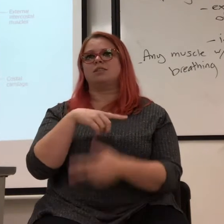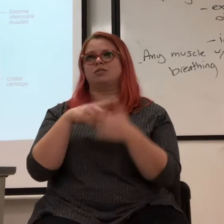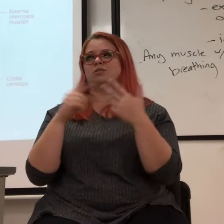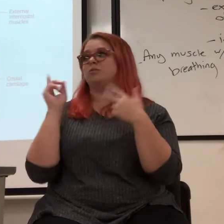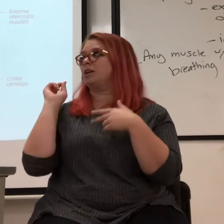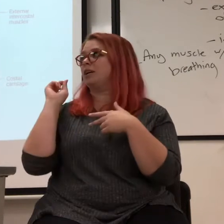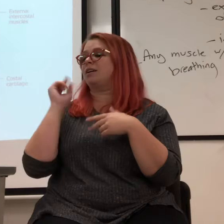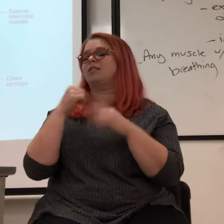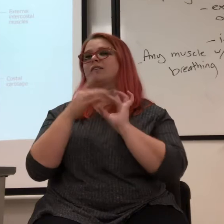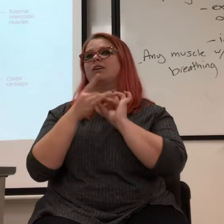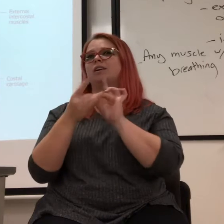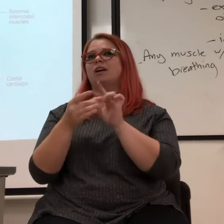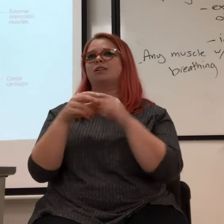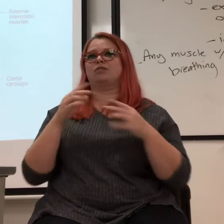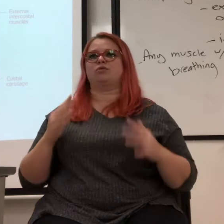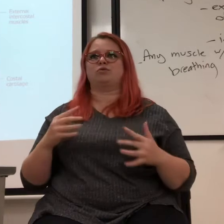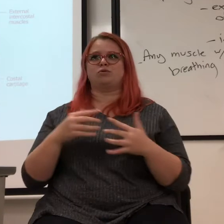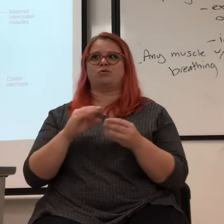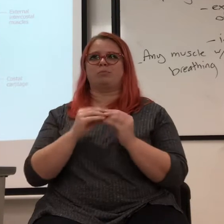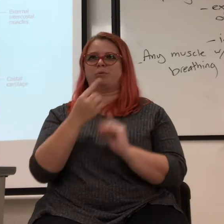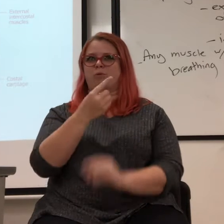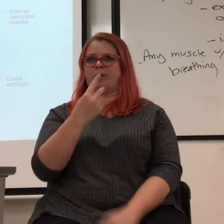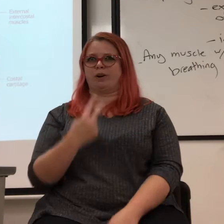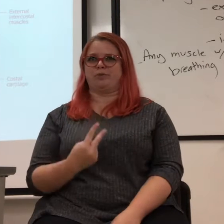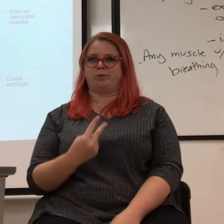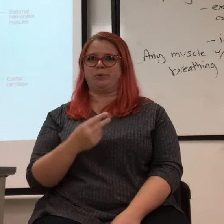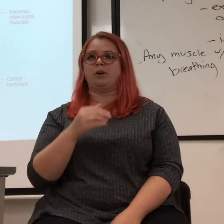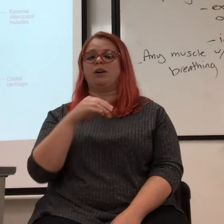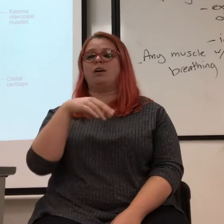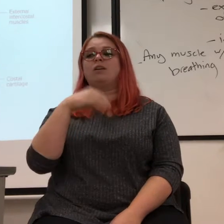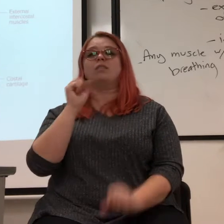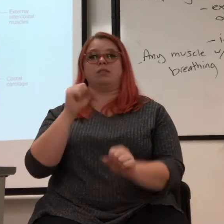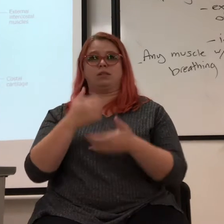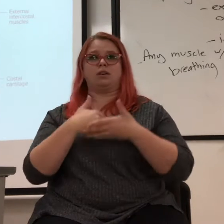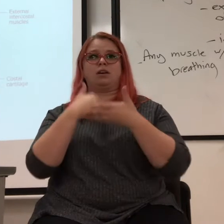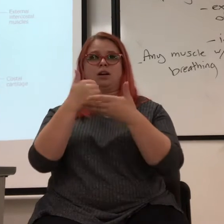attachments to rib 1 and 2, they can help you breathe. Sternocleidomastoid can.